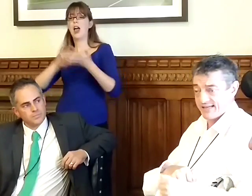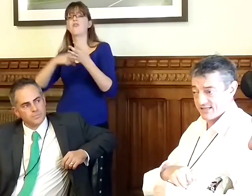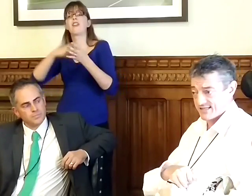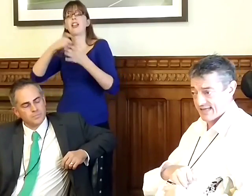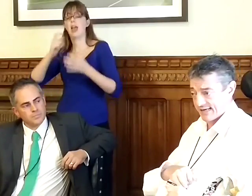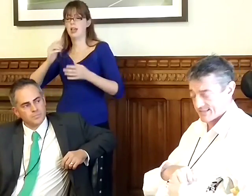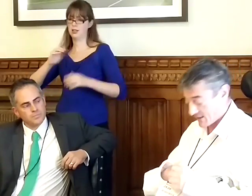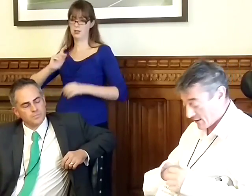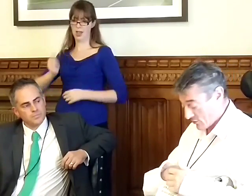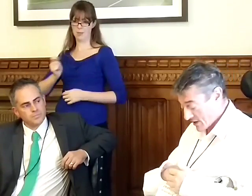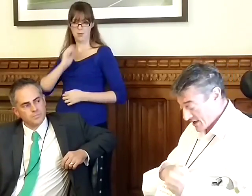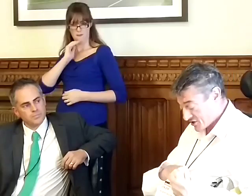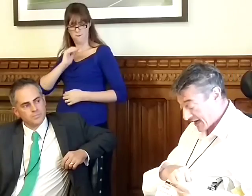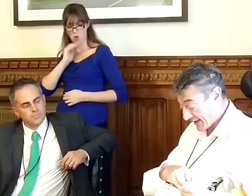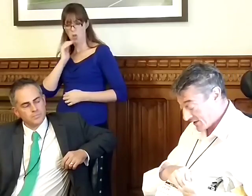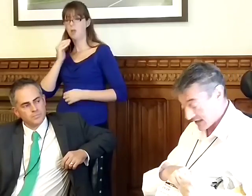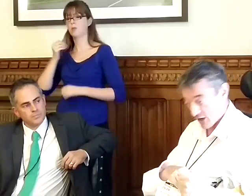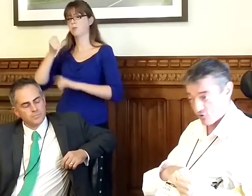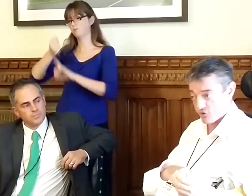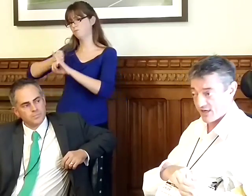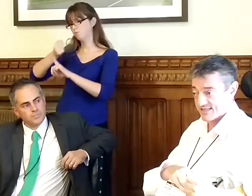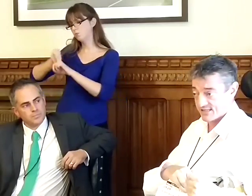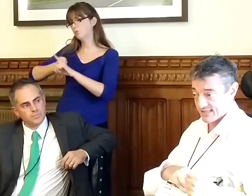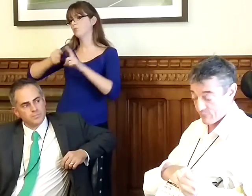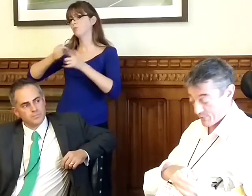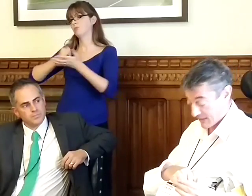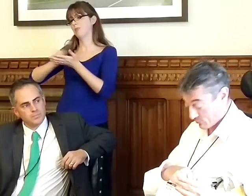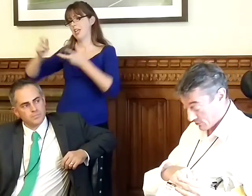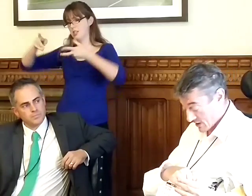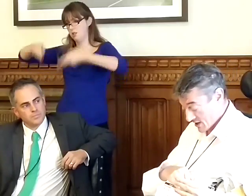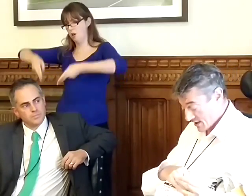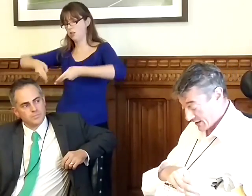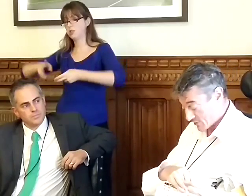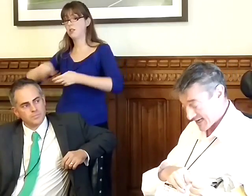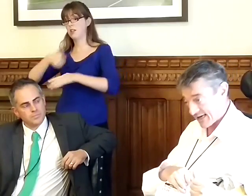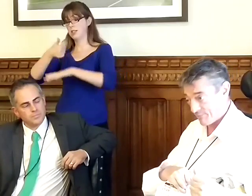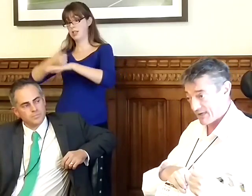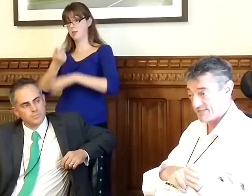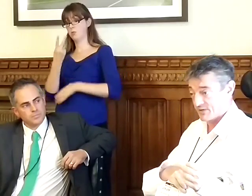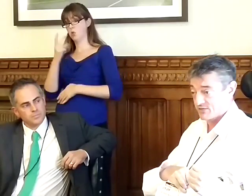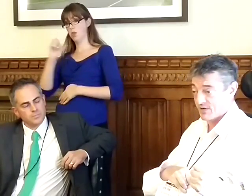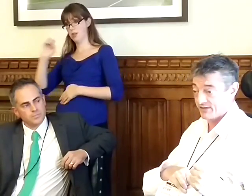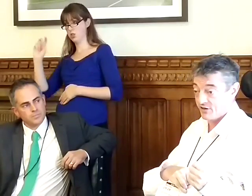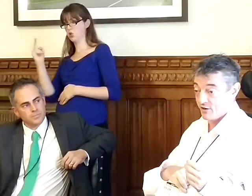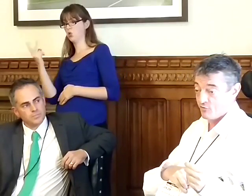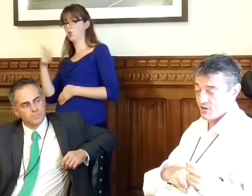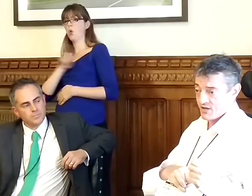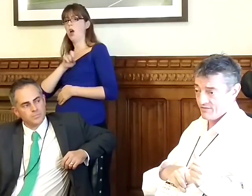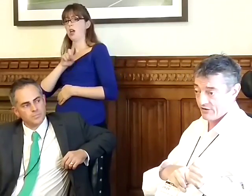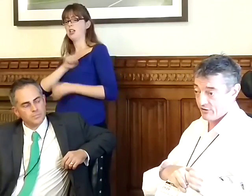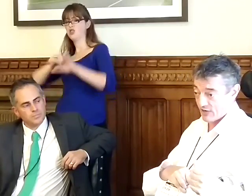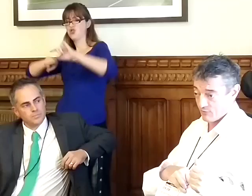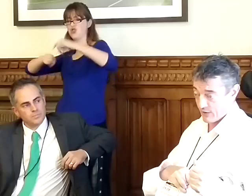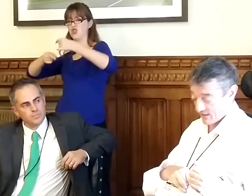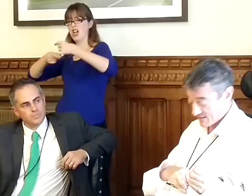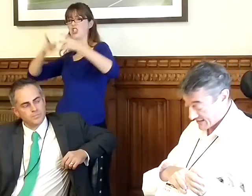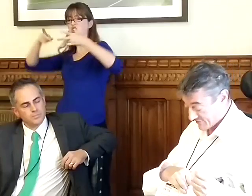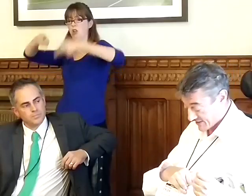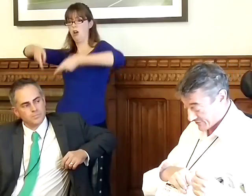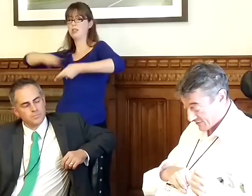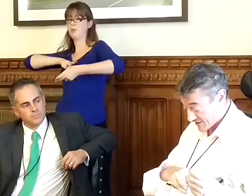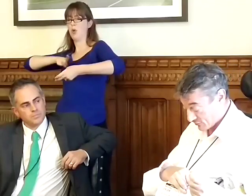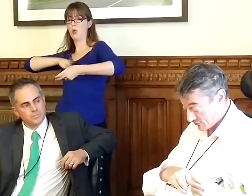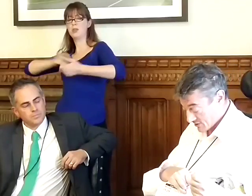formed in 2006 to challenge the local cuts to disabled people that were taking place because we had a new, very